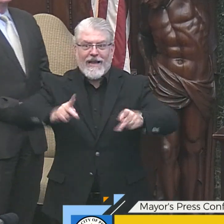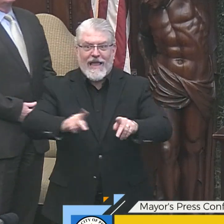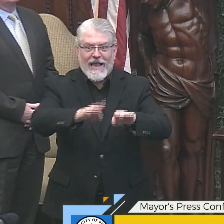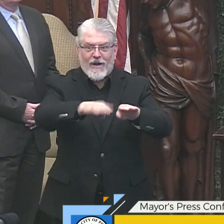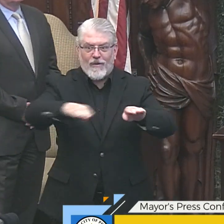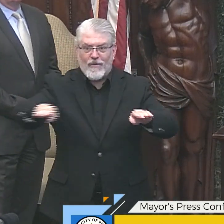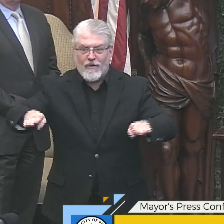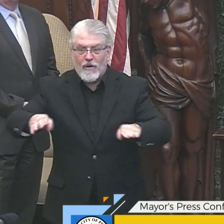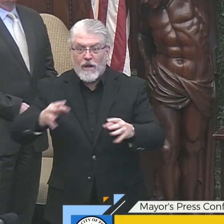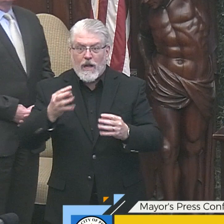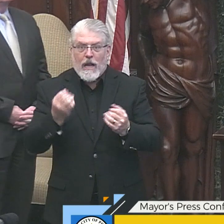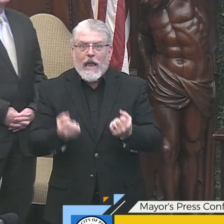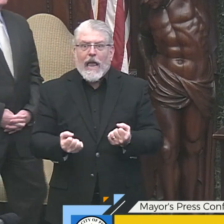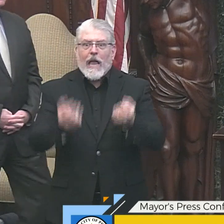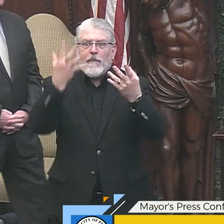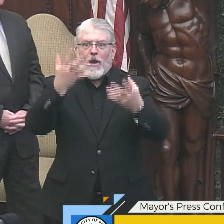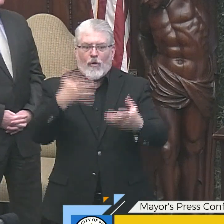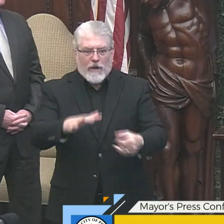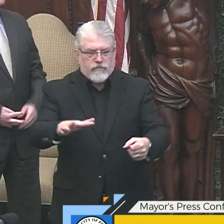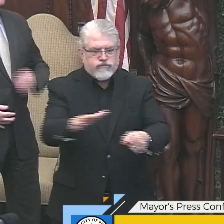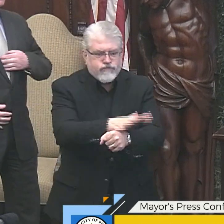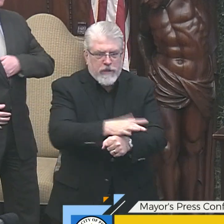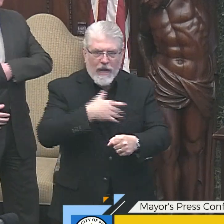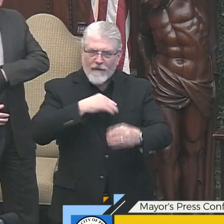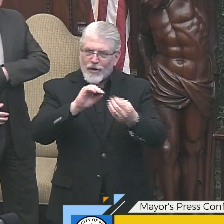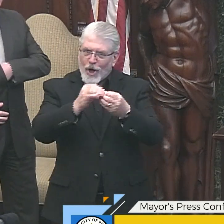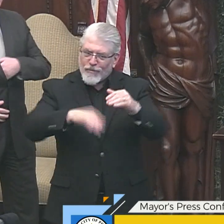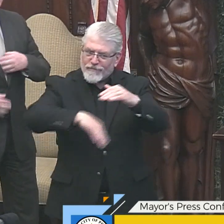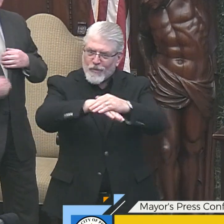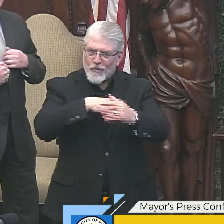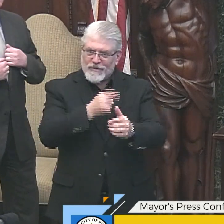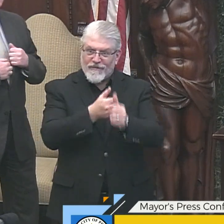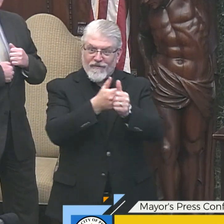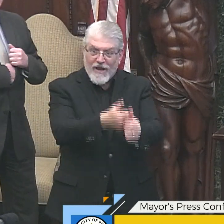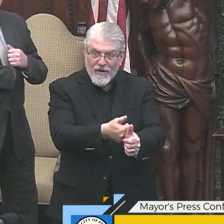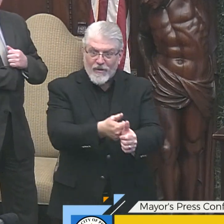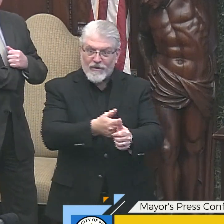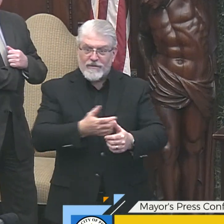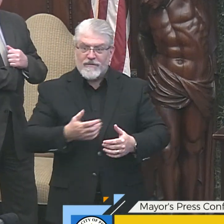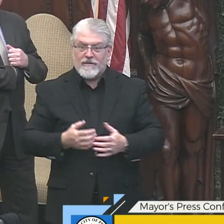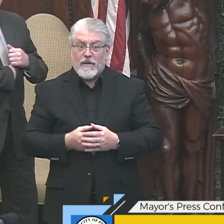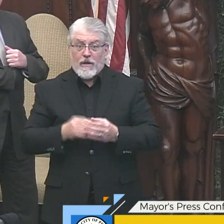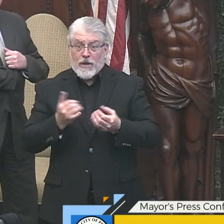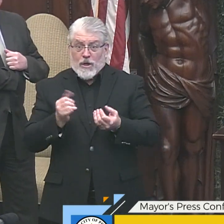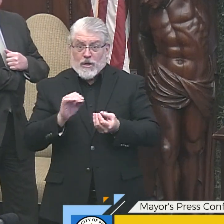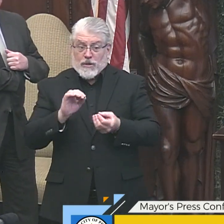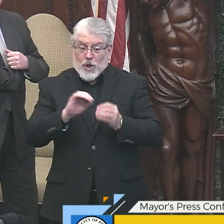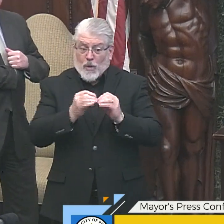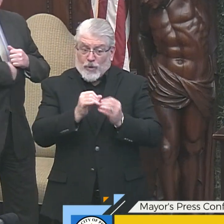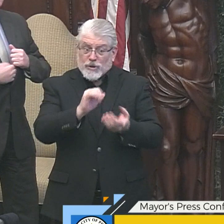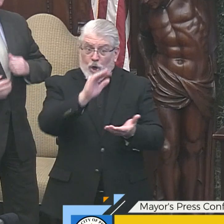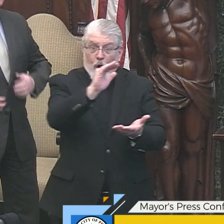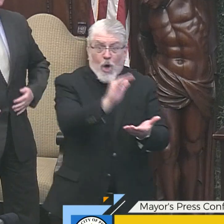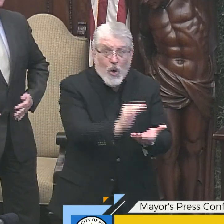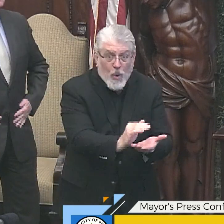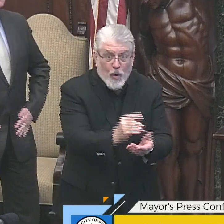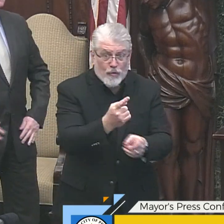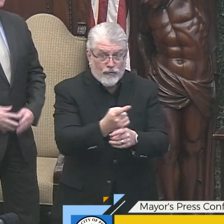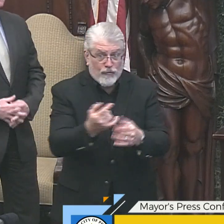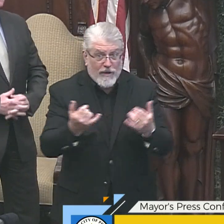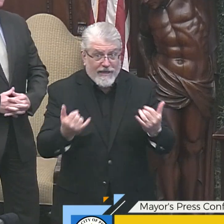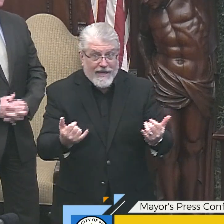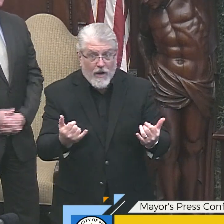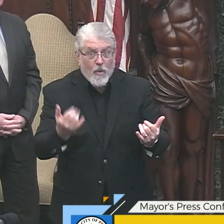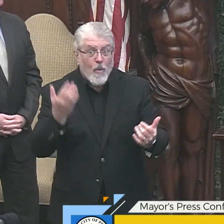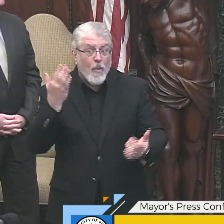been because elective surgeries have been canceled. The hospitals are anticipating a surge and trying to draw down the other patients so they make more beds available. That's one of the